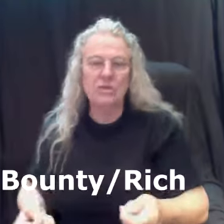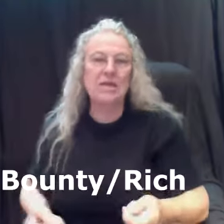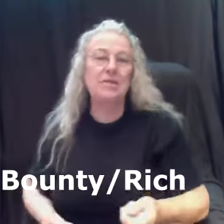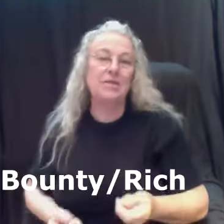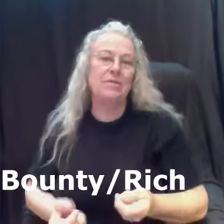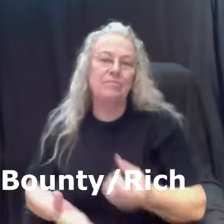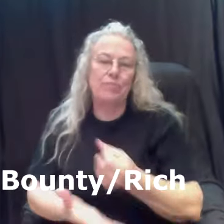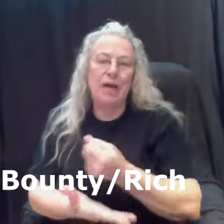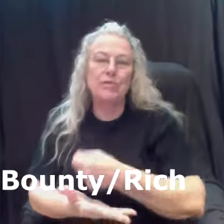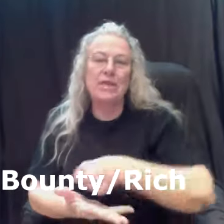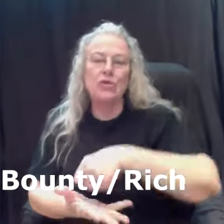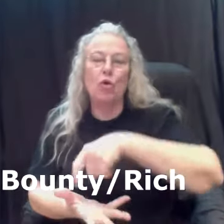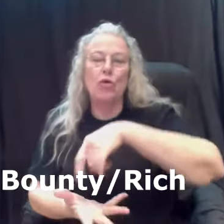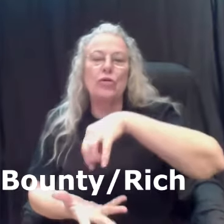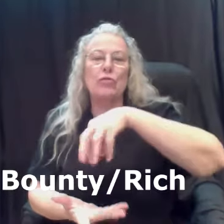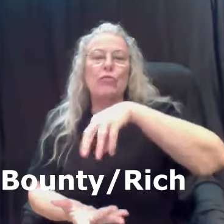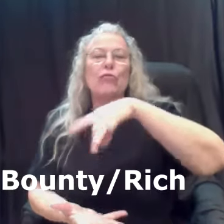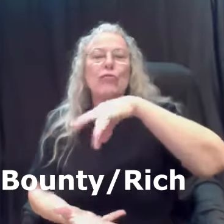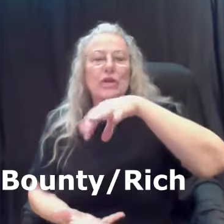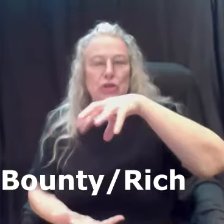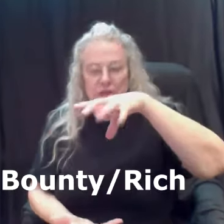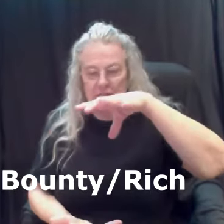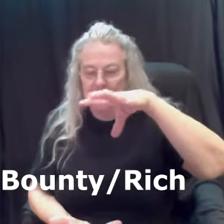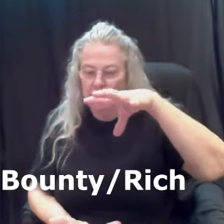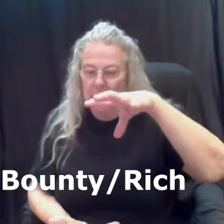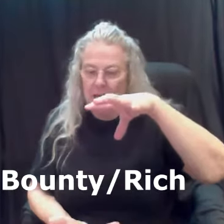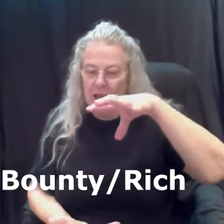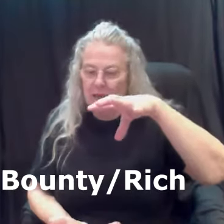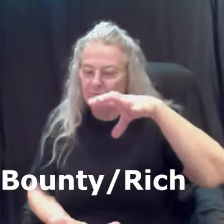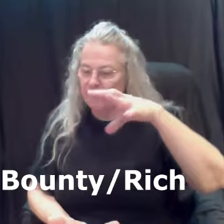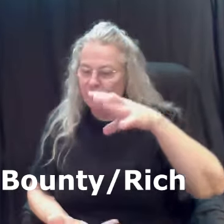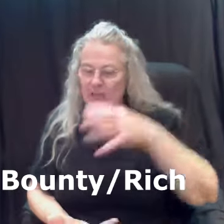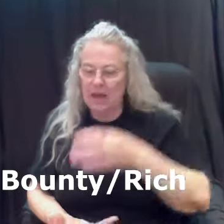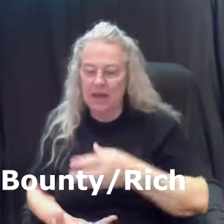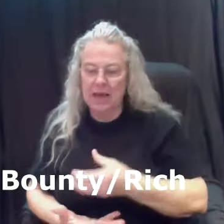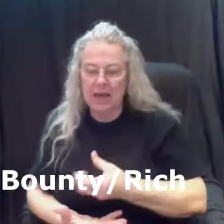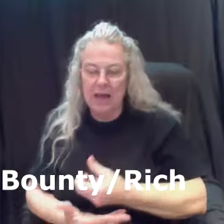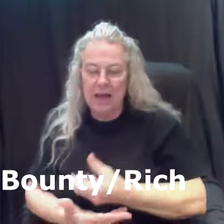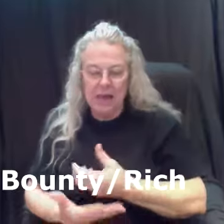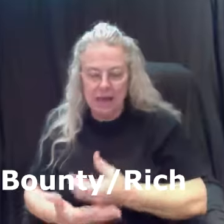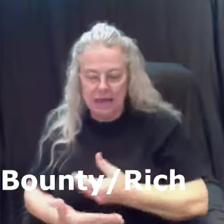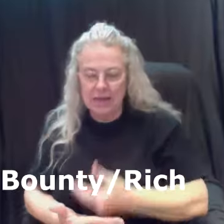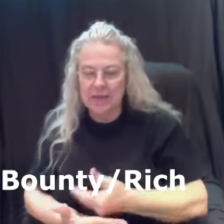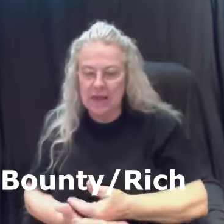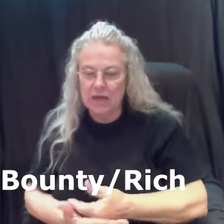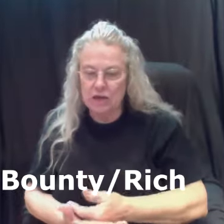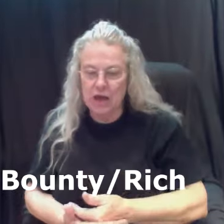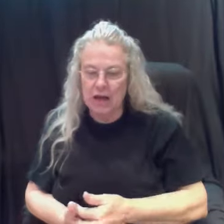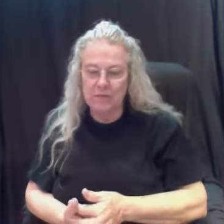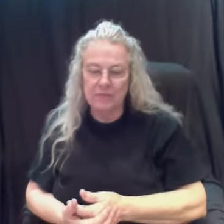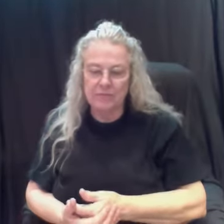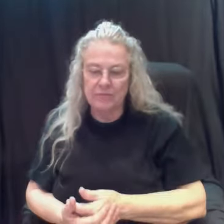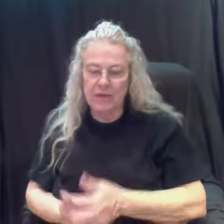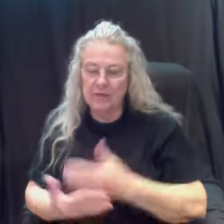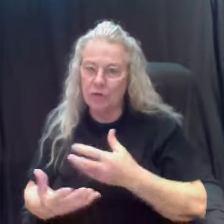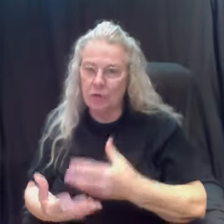Bounties, bounties or the riches. And again, it is King James, and so you have